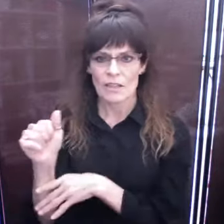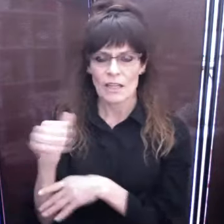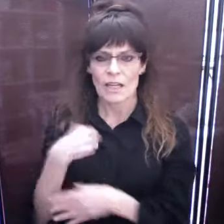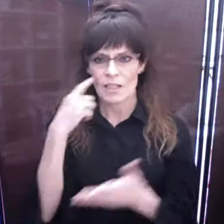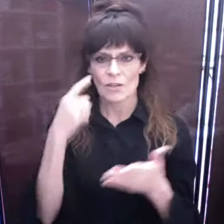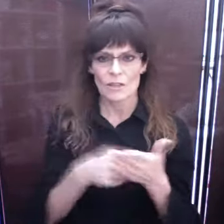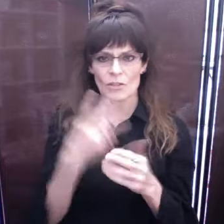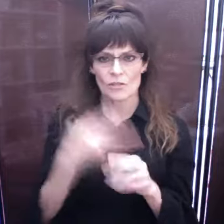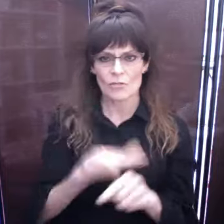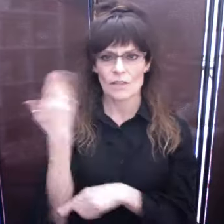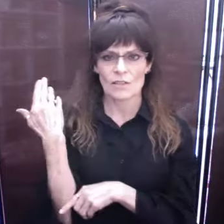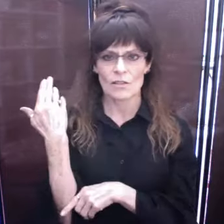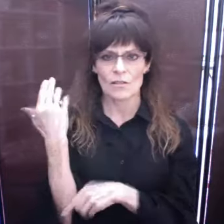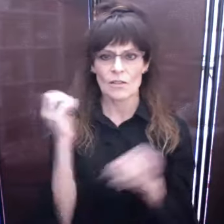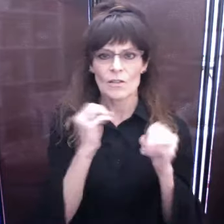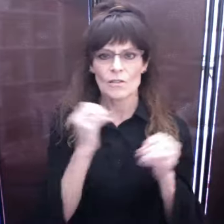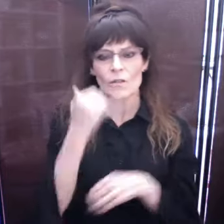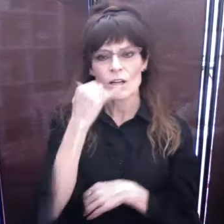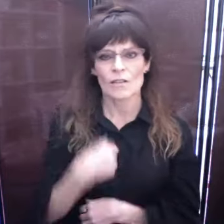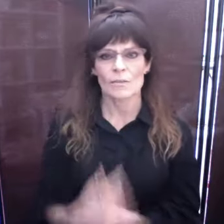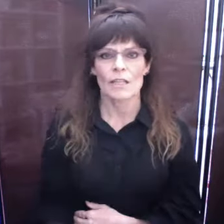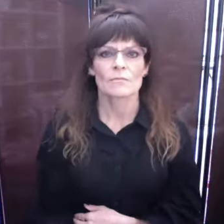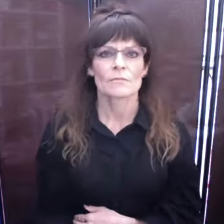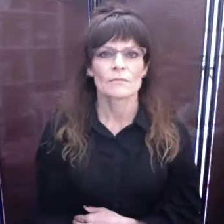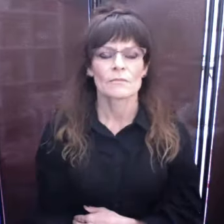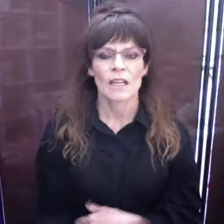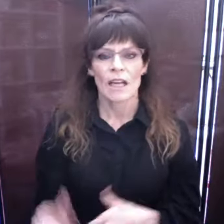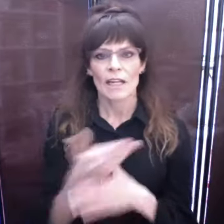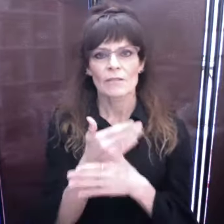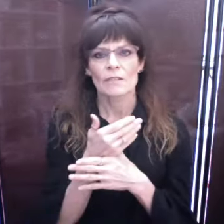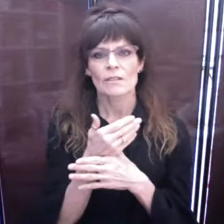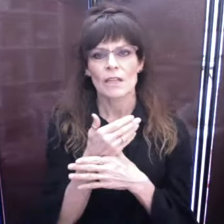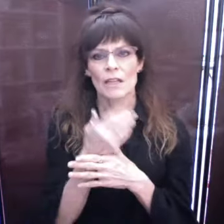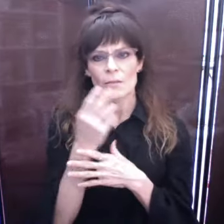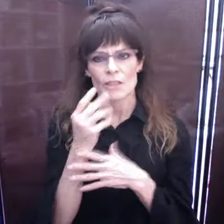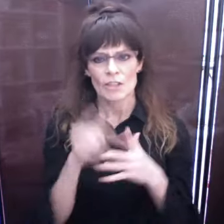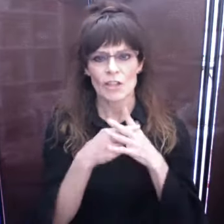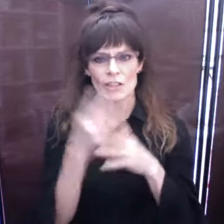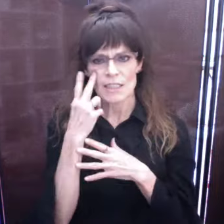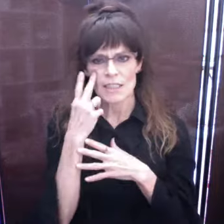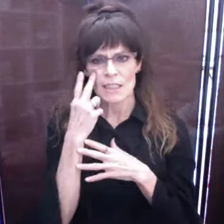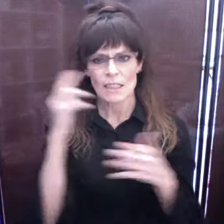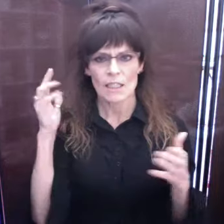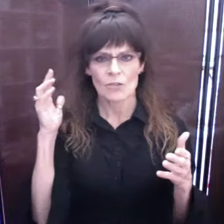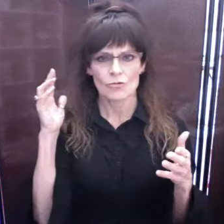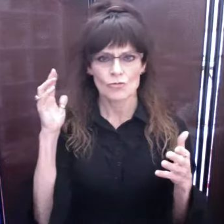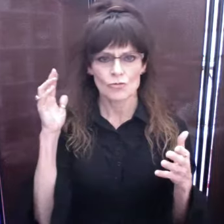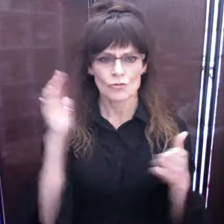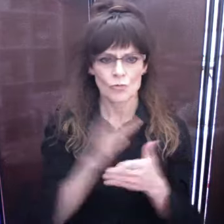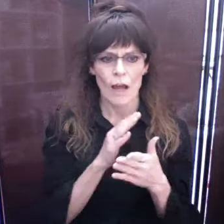ago, nobody calls me anymore. And I was sharing, I'm starting to see a sharp drop off in some of the meetings and